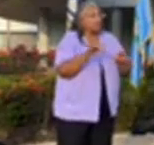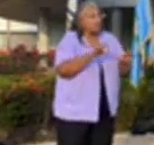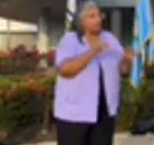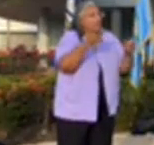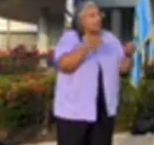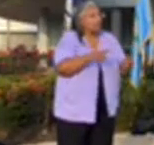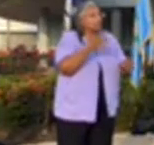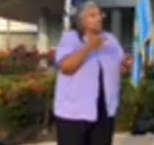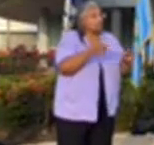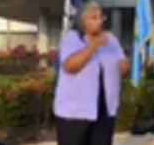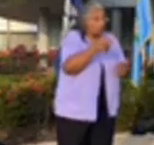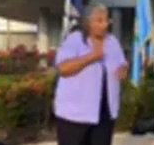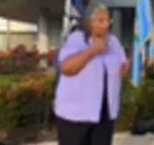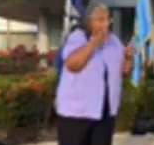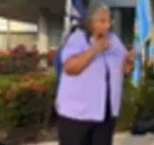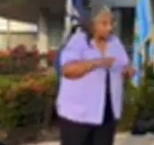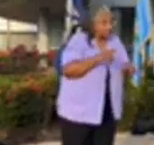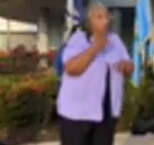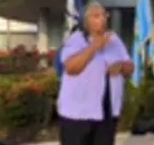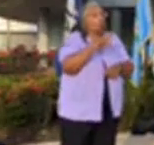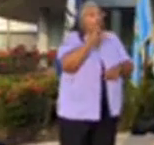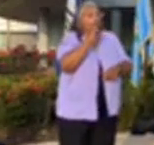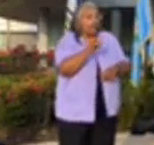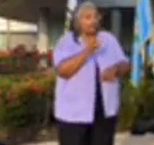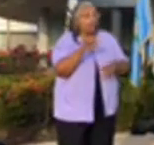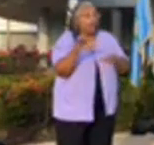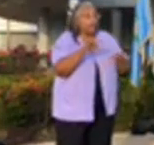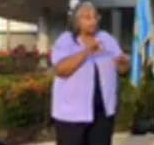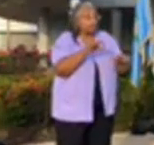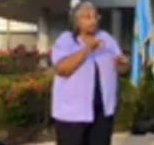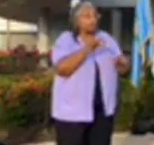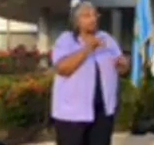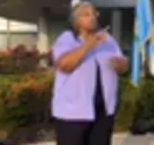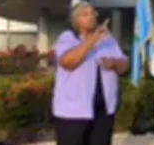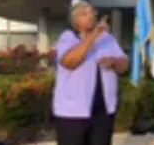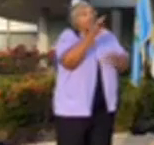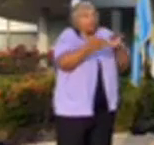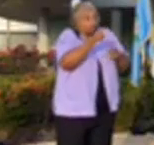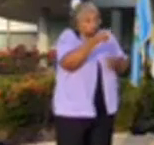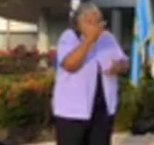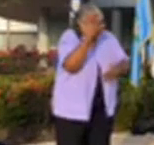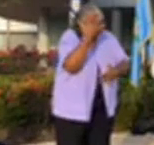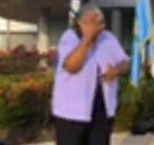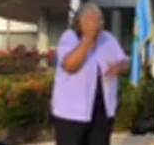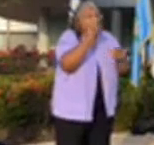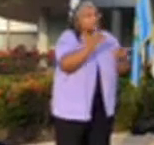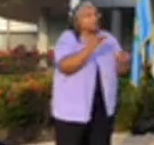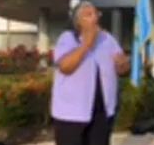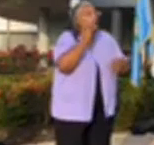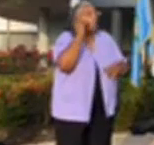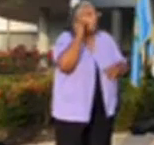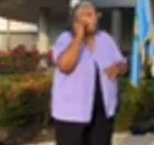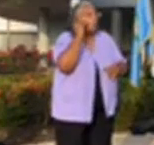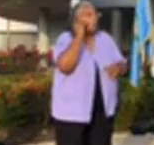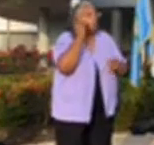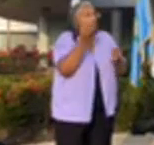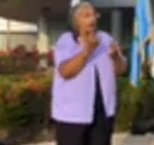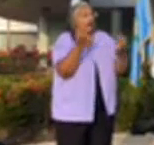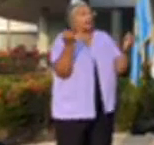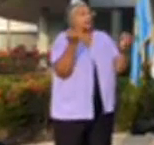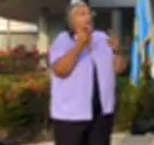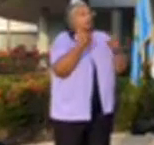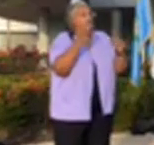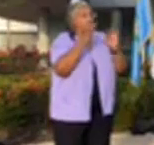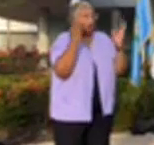not the test happens or not. And those actions are, if you are sick, stay at home, isolate yourself from your family as much